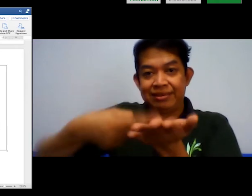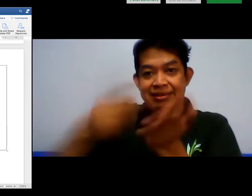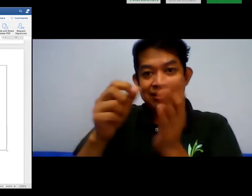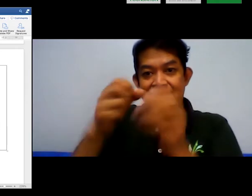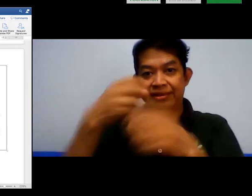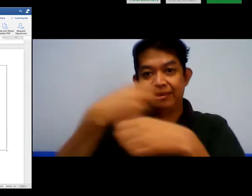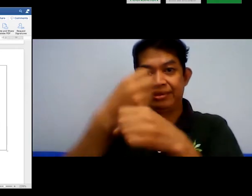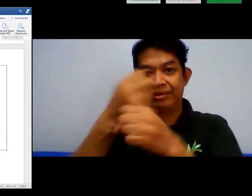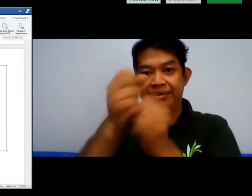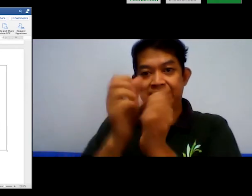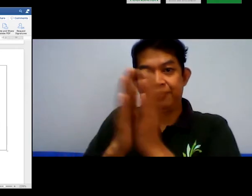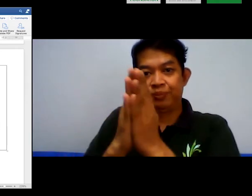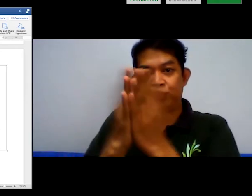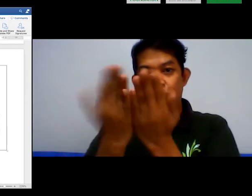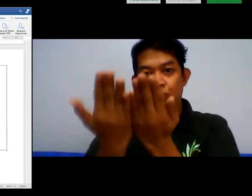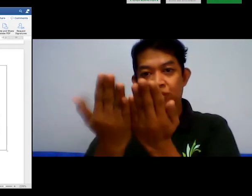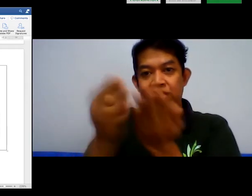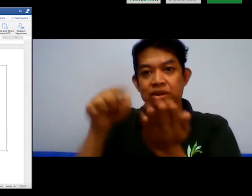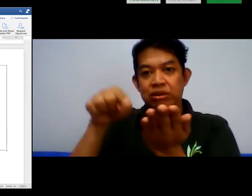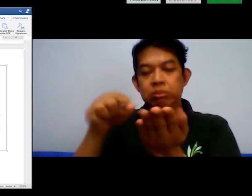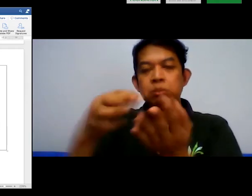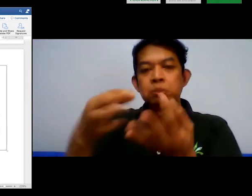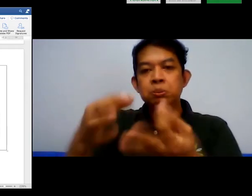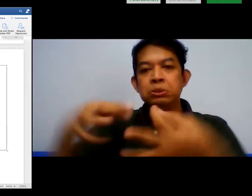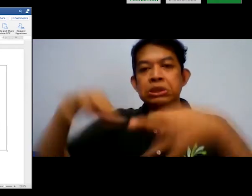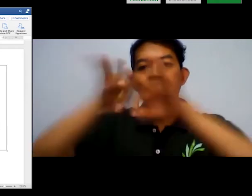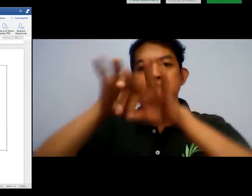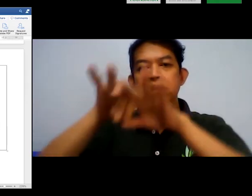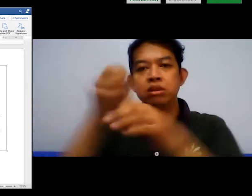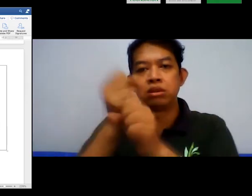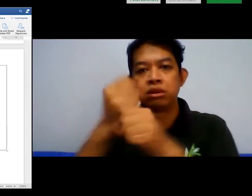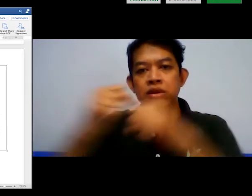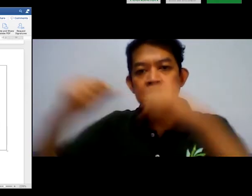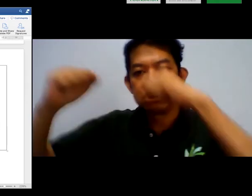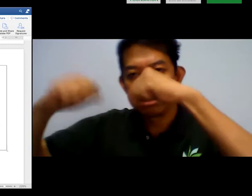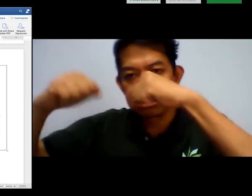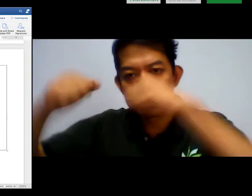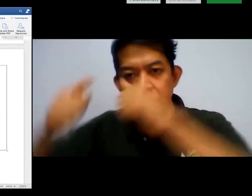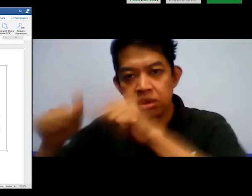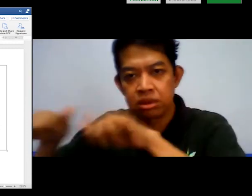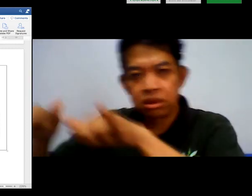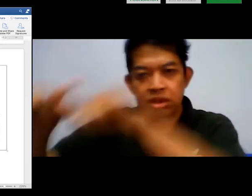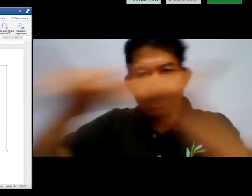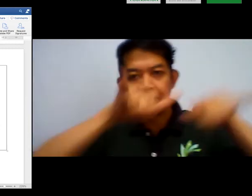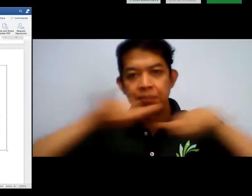would sign certain signs differently.